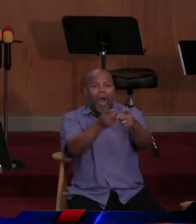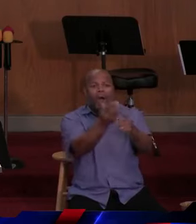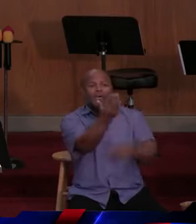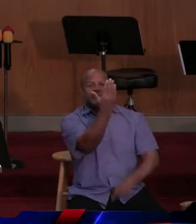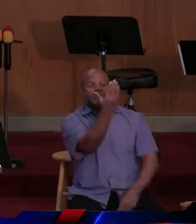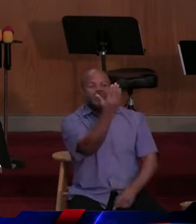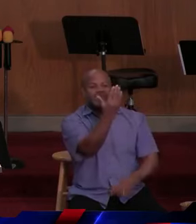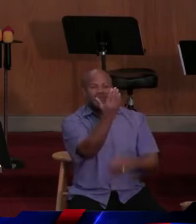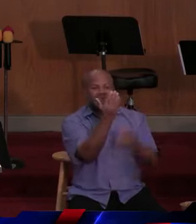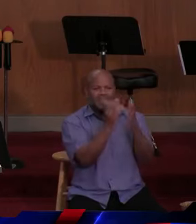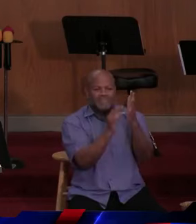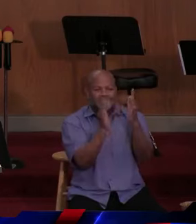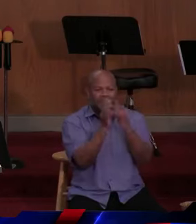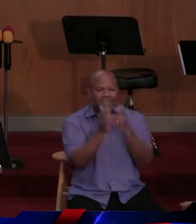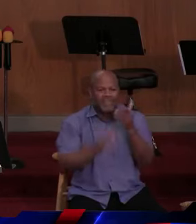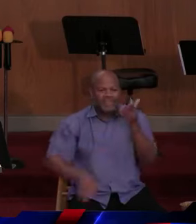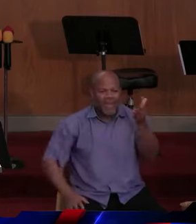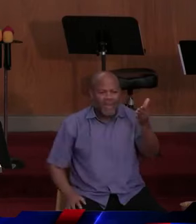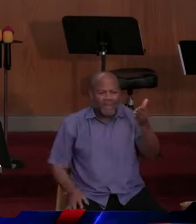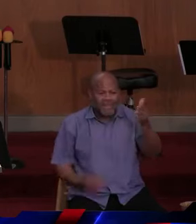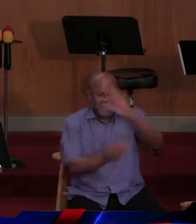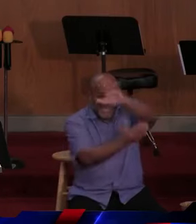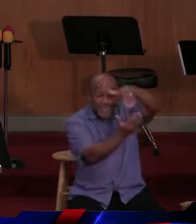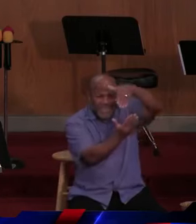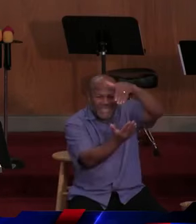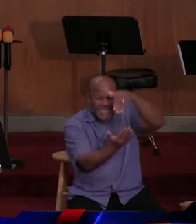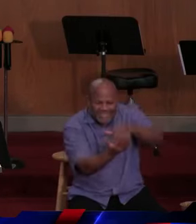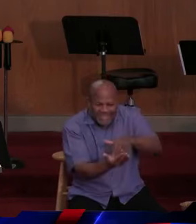them. And in the midst of this,